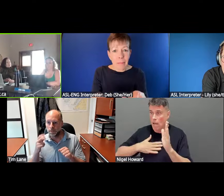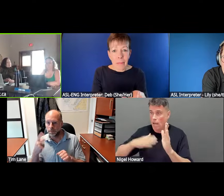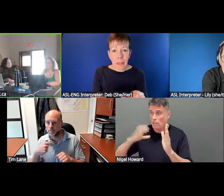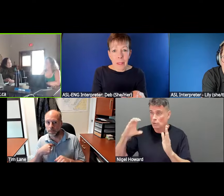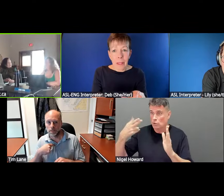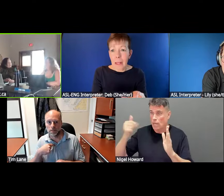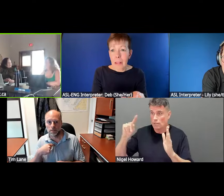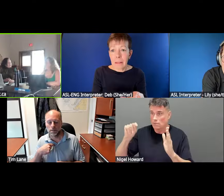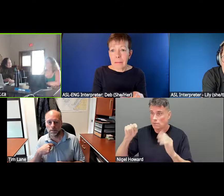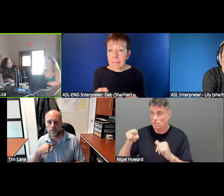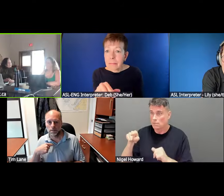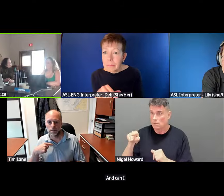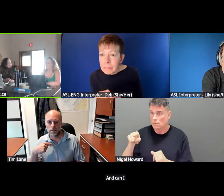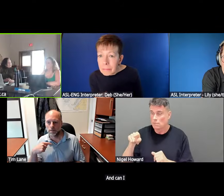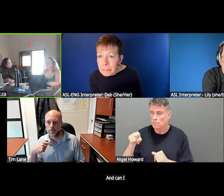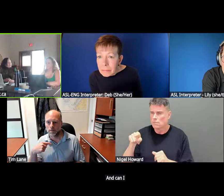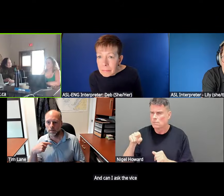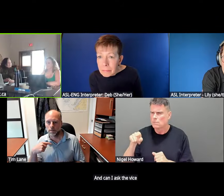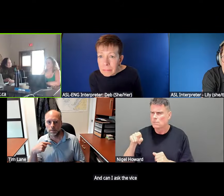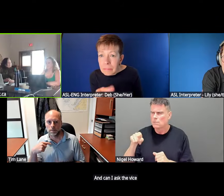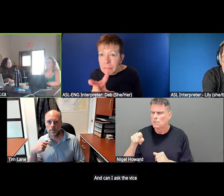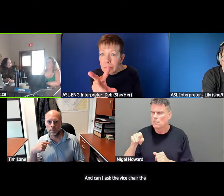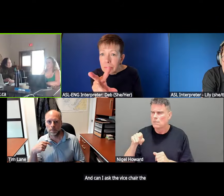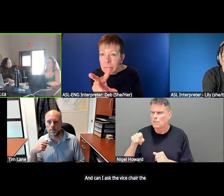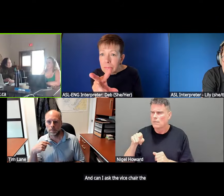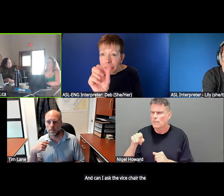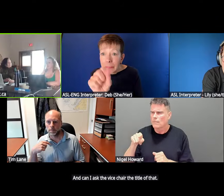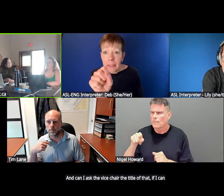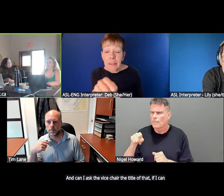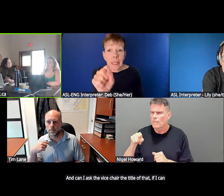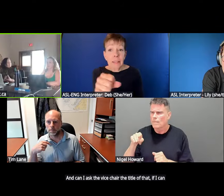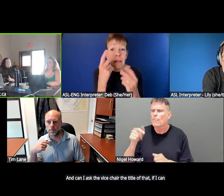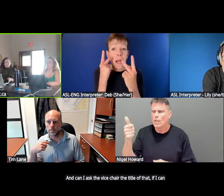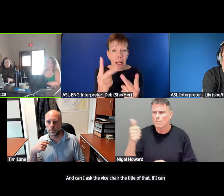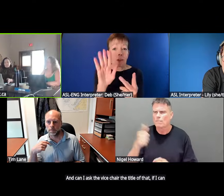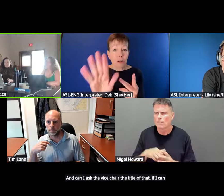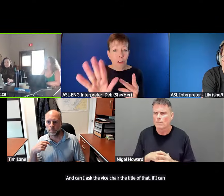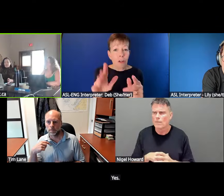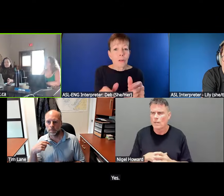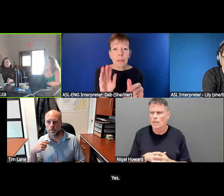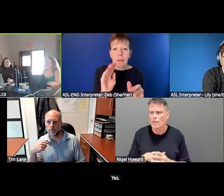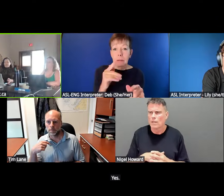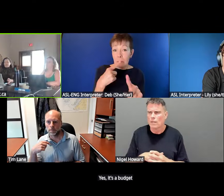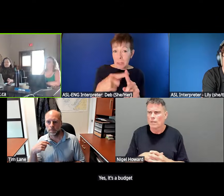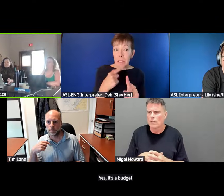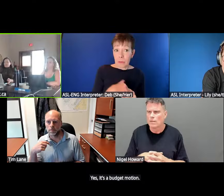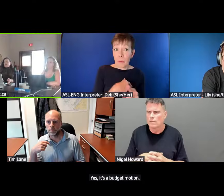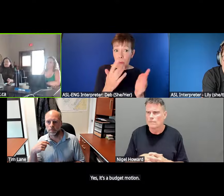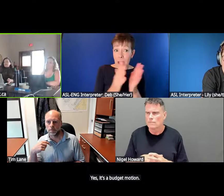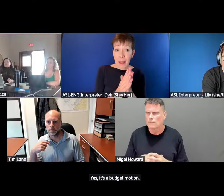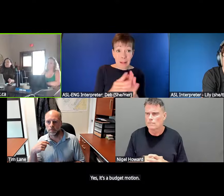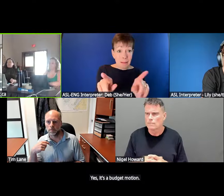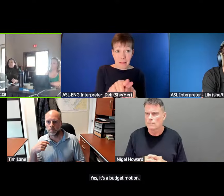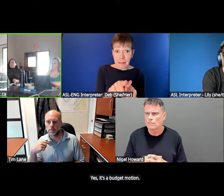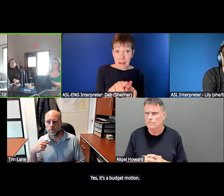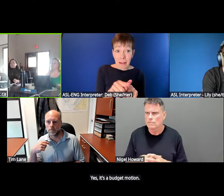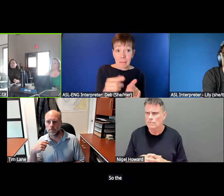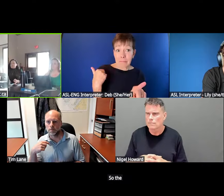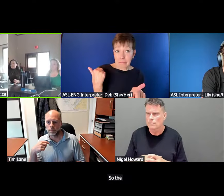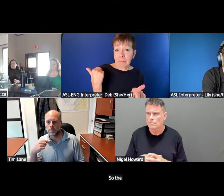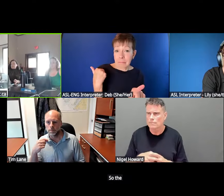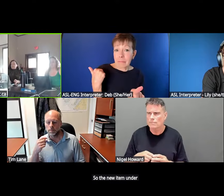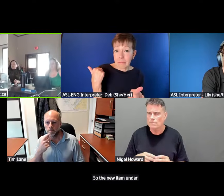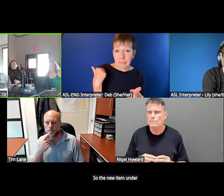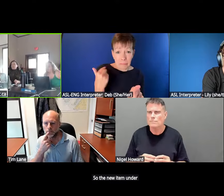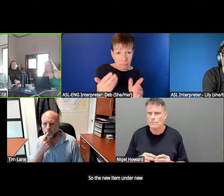And can I ask the vice chair the title of that new item? Yes, it's a budget motion. Okay. So the new item under new